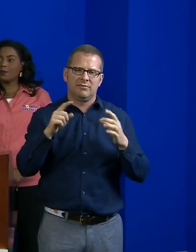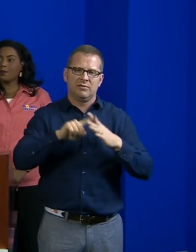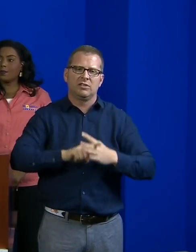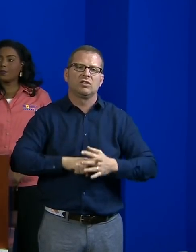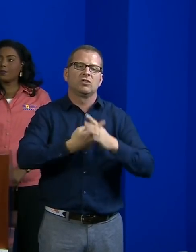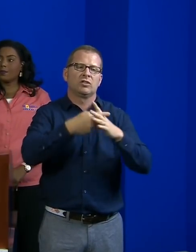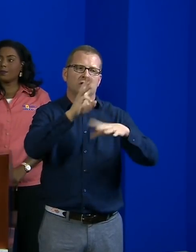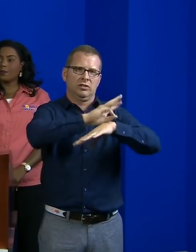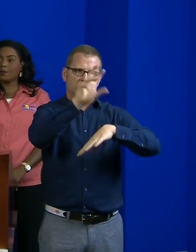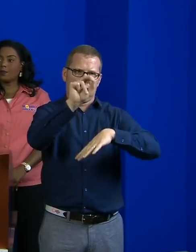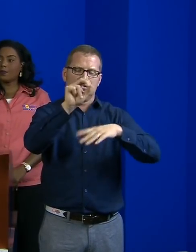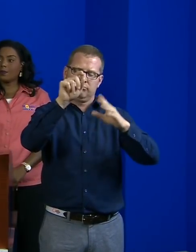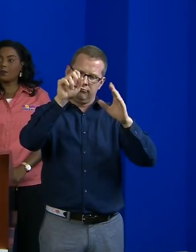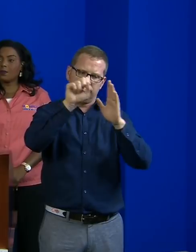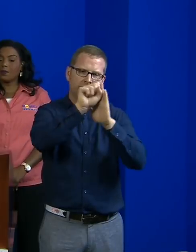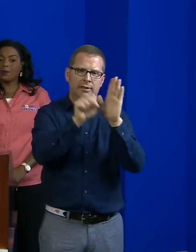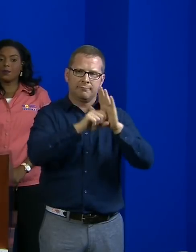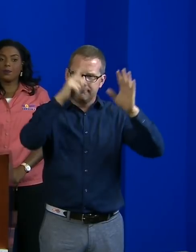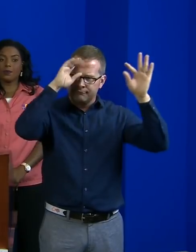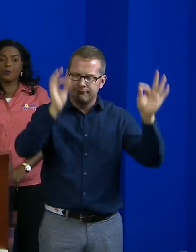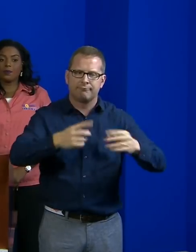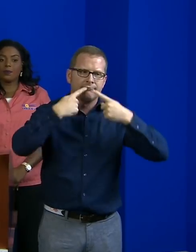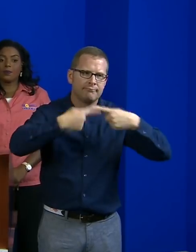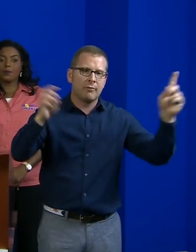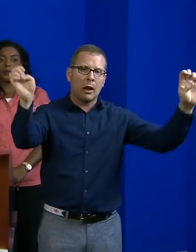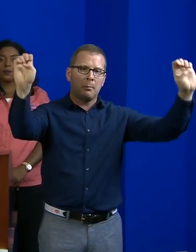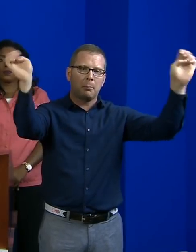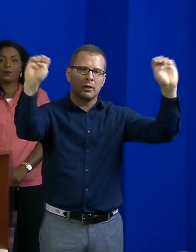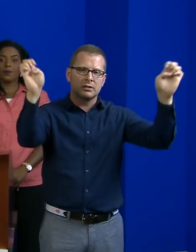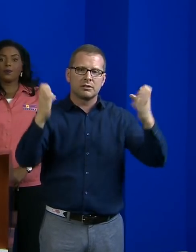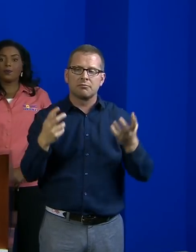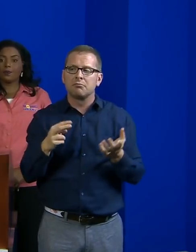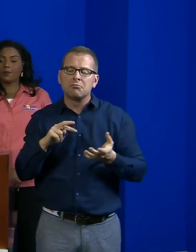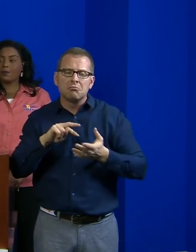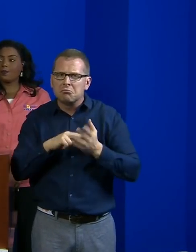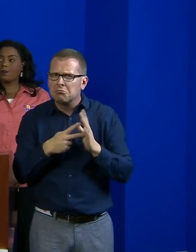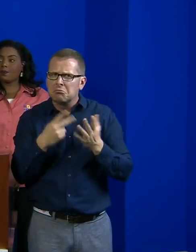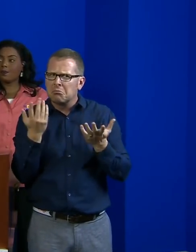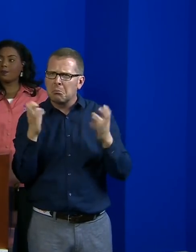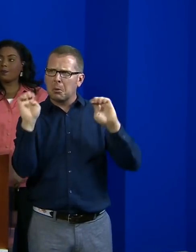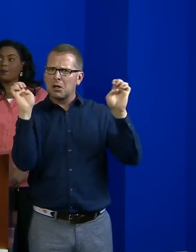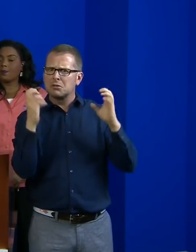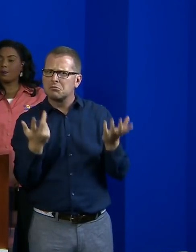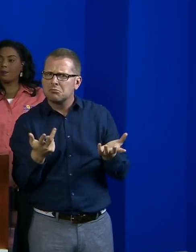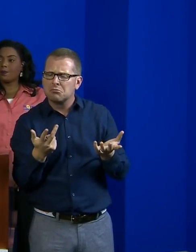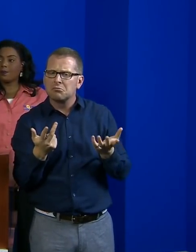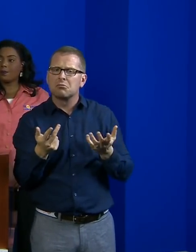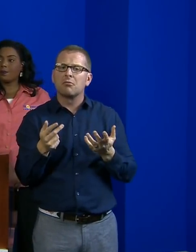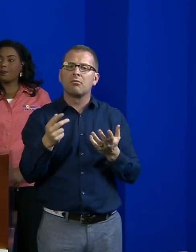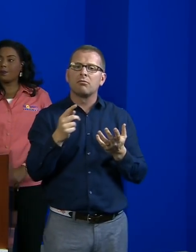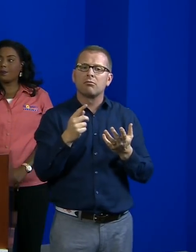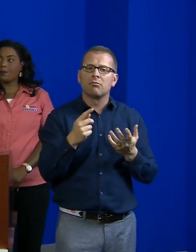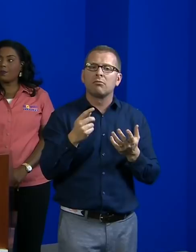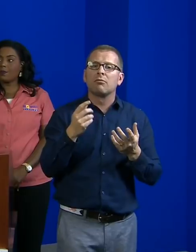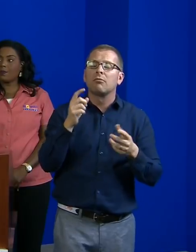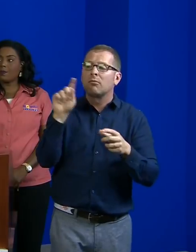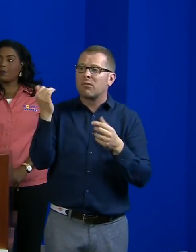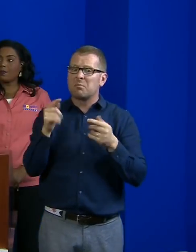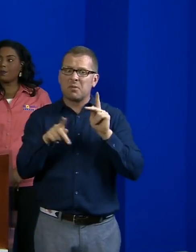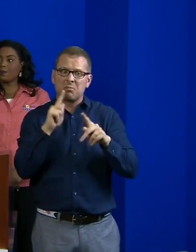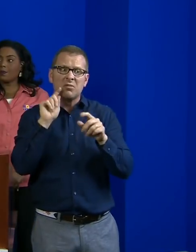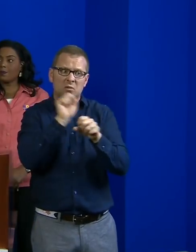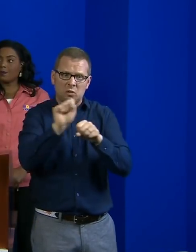employees involved in district's continued preparations for the storm will be working. The district